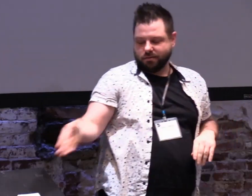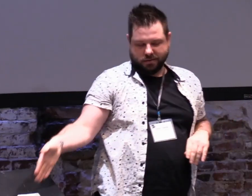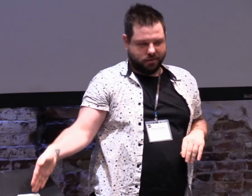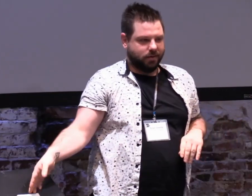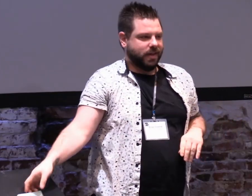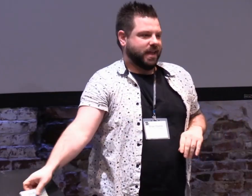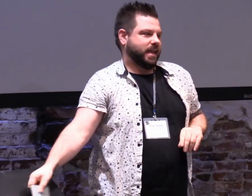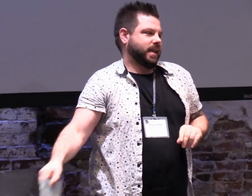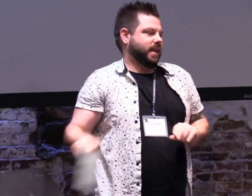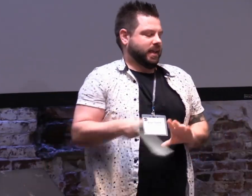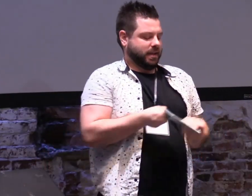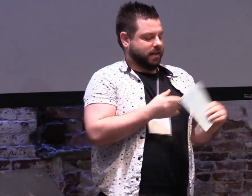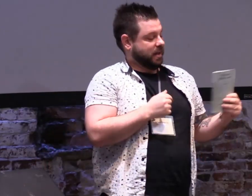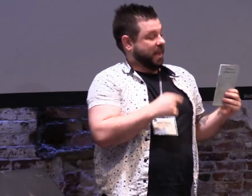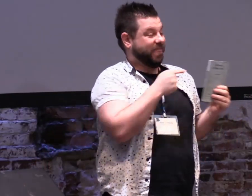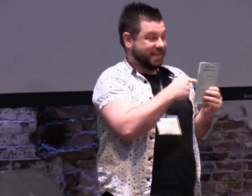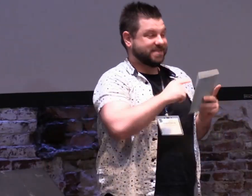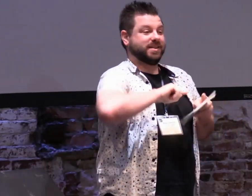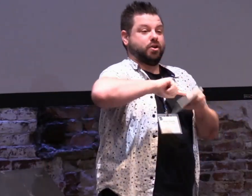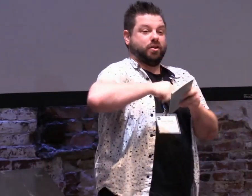And he gave me a lead role.